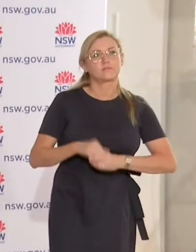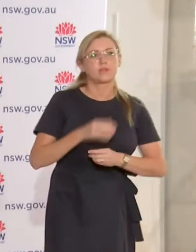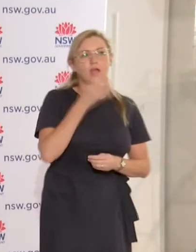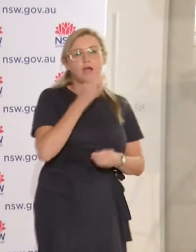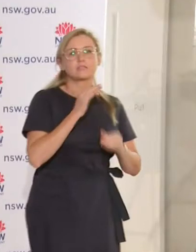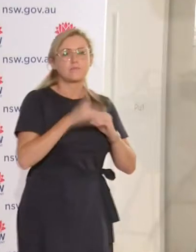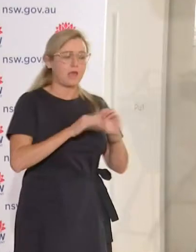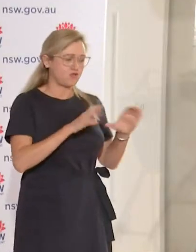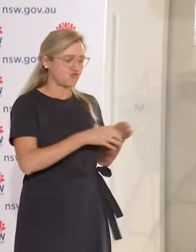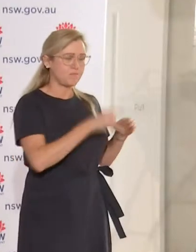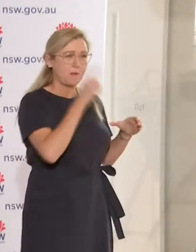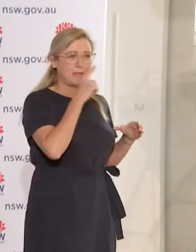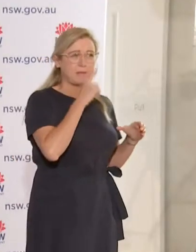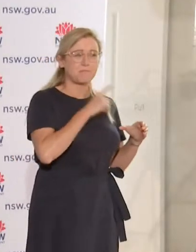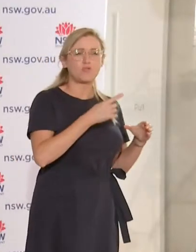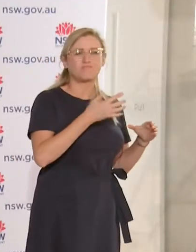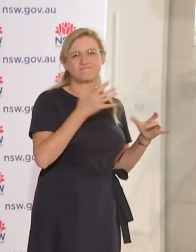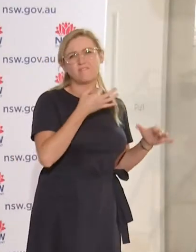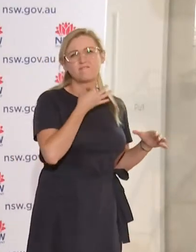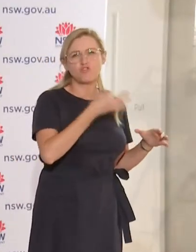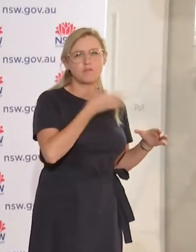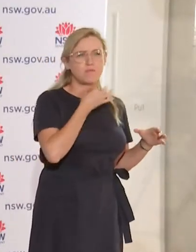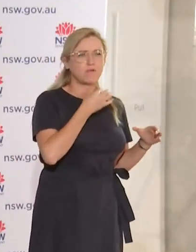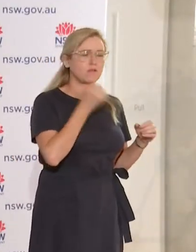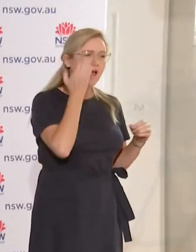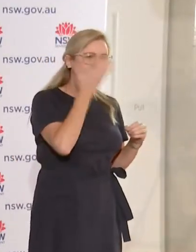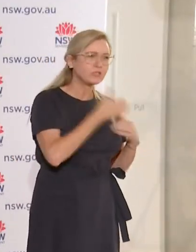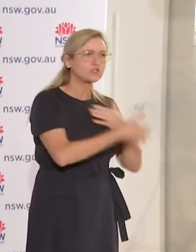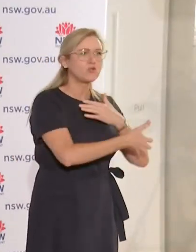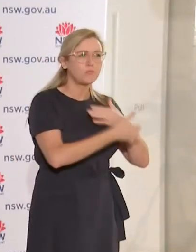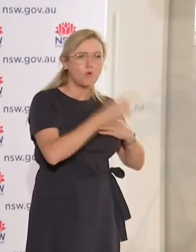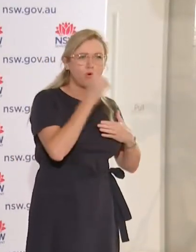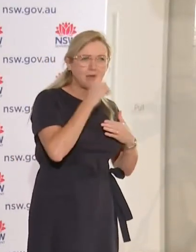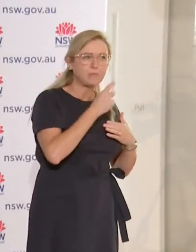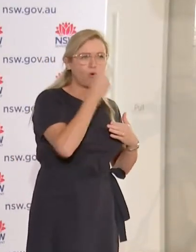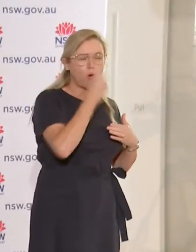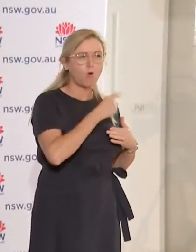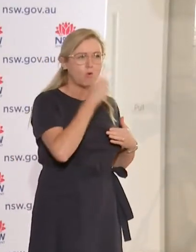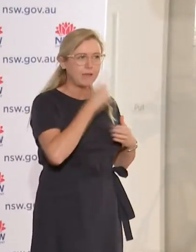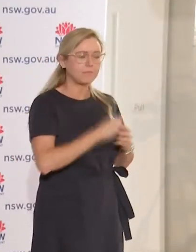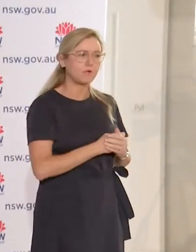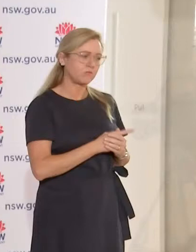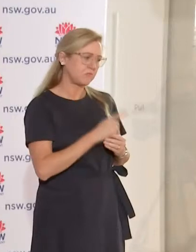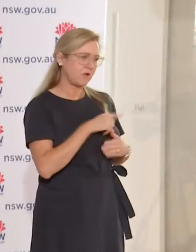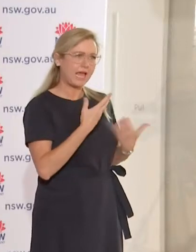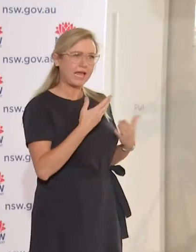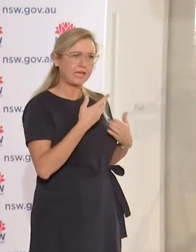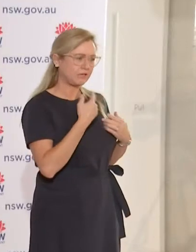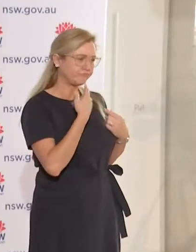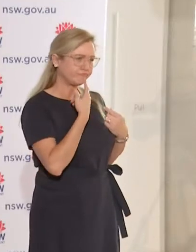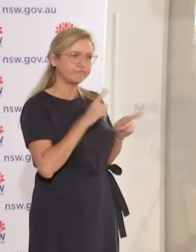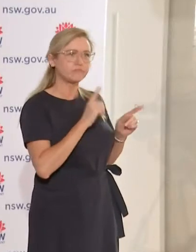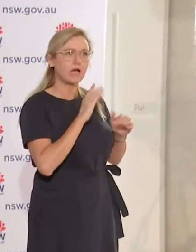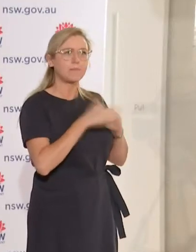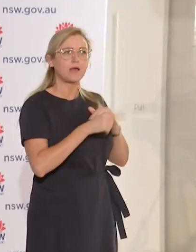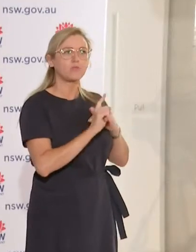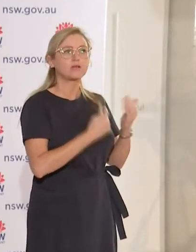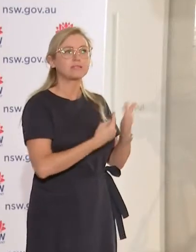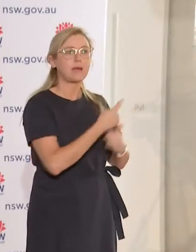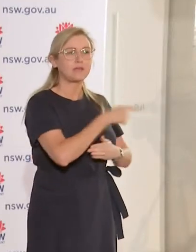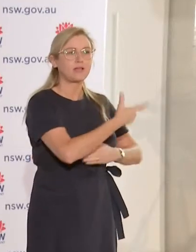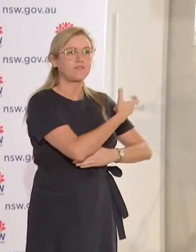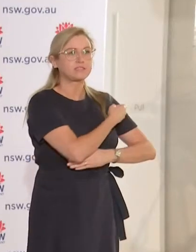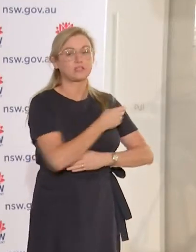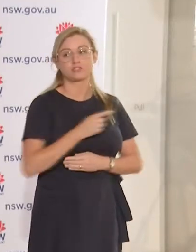what does that show? So I think one of the probably easiest things to do is go to the New South Wales, Service New South Wales